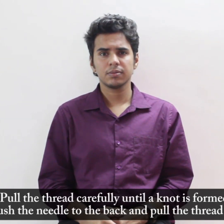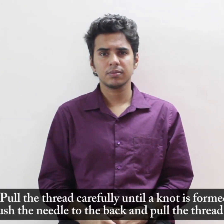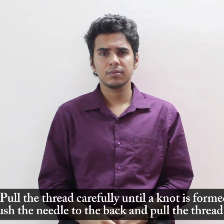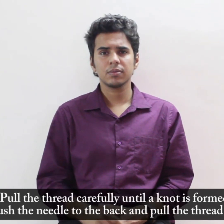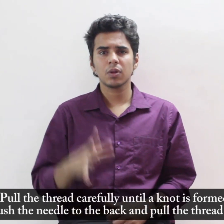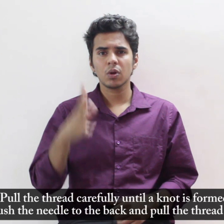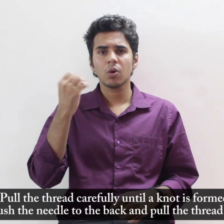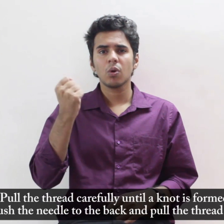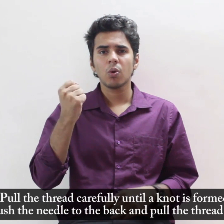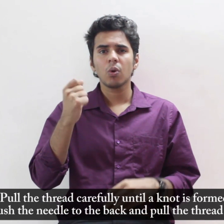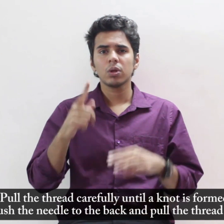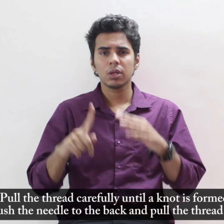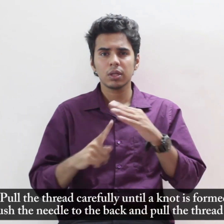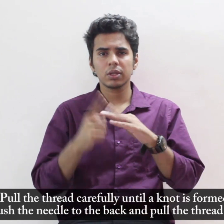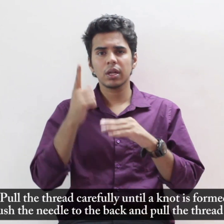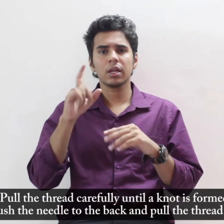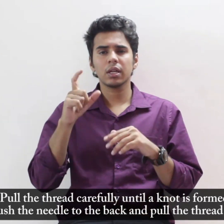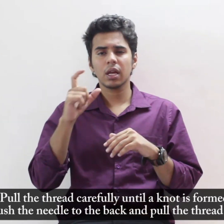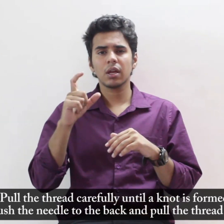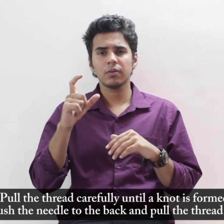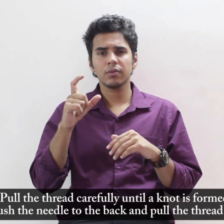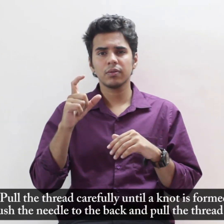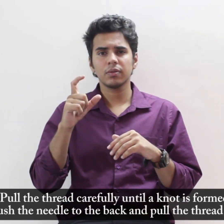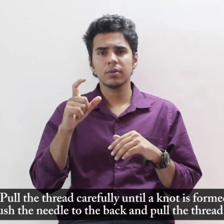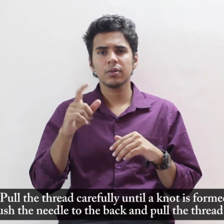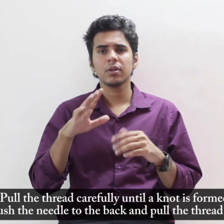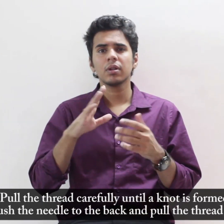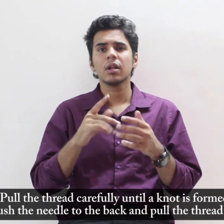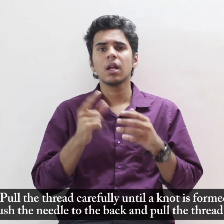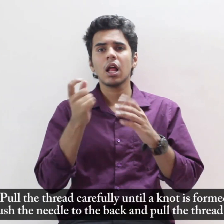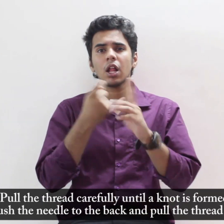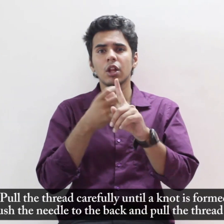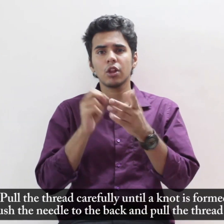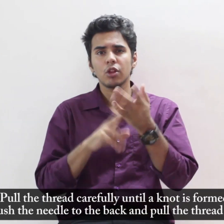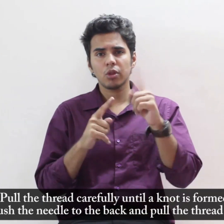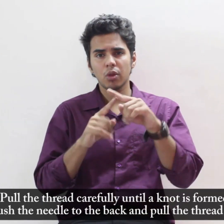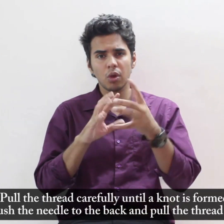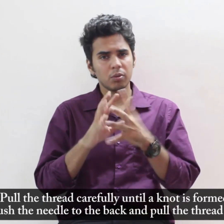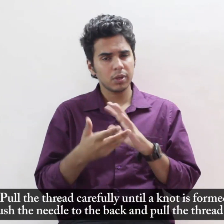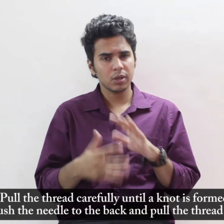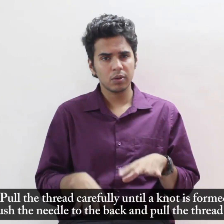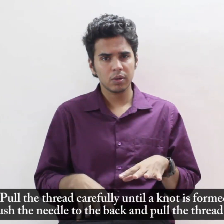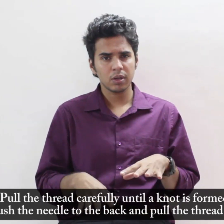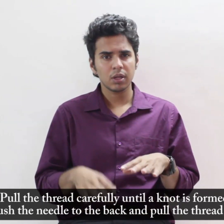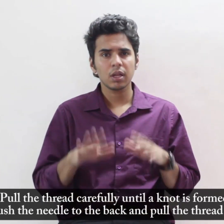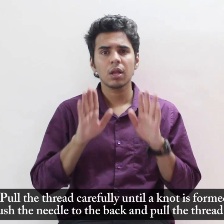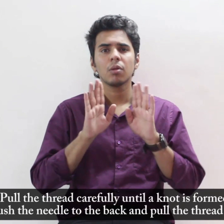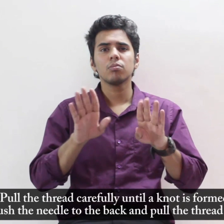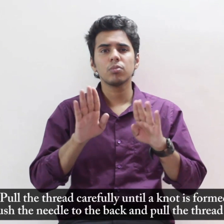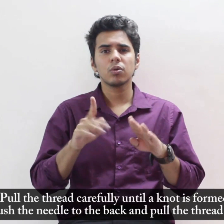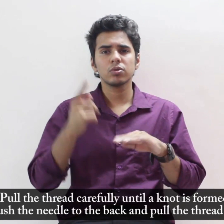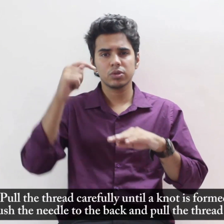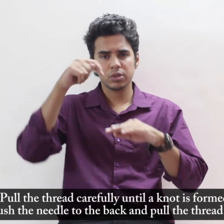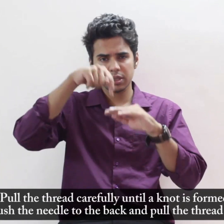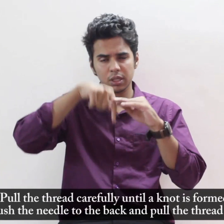Pull the thread carefully until a knot is formed. Then push the needle to the back and pull the thread through.